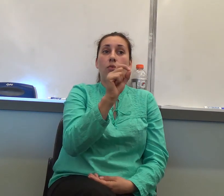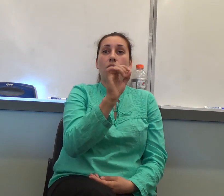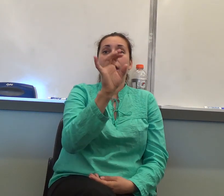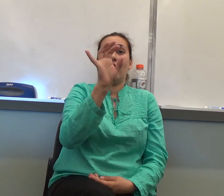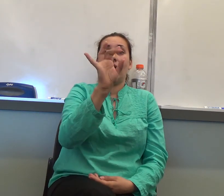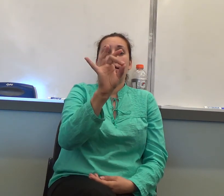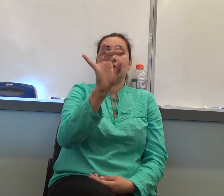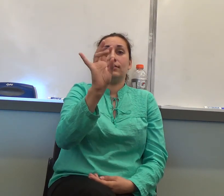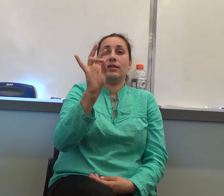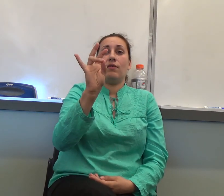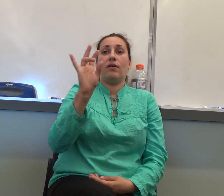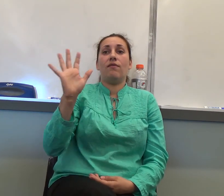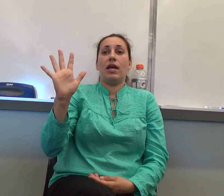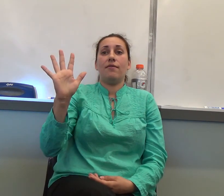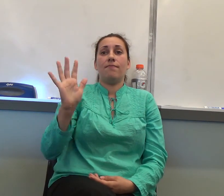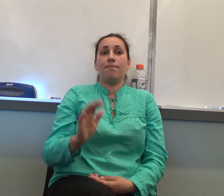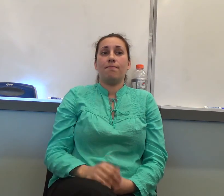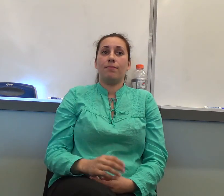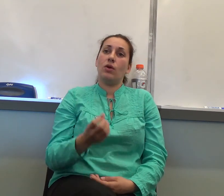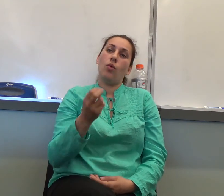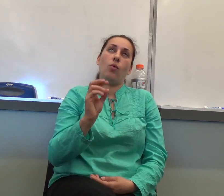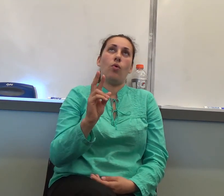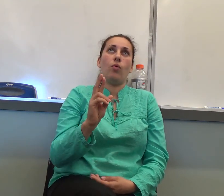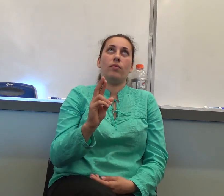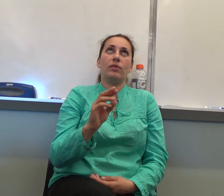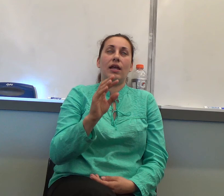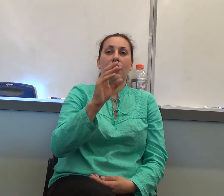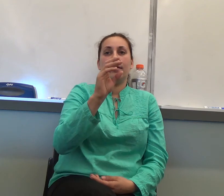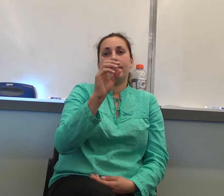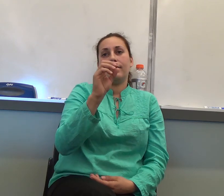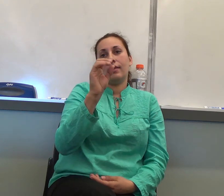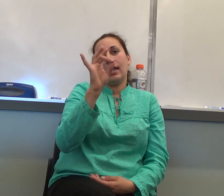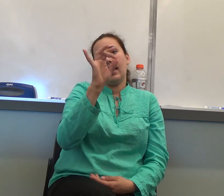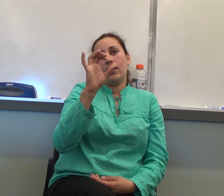0.875. Or if you wish, 875 thousandths.